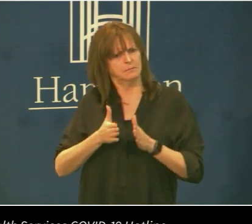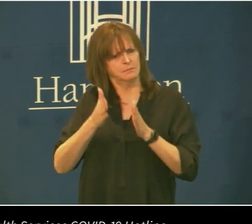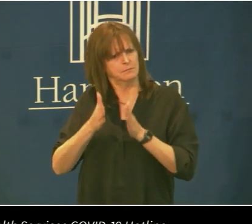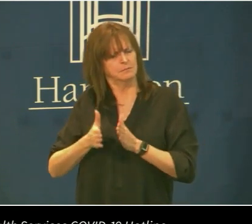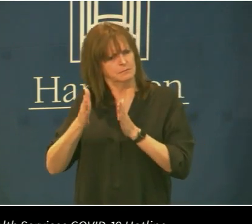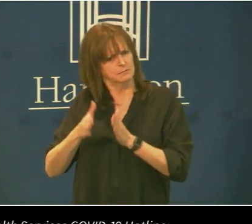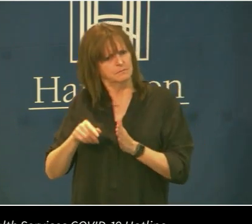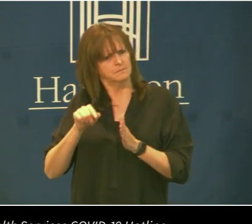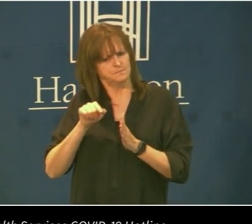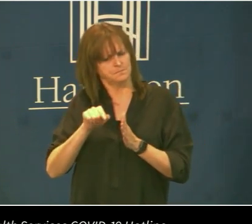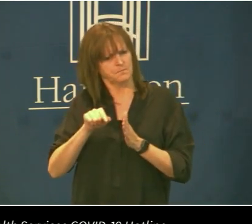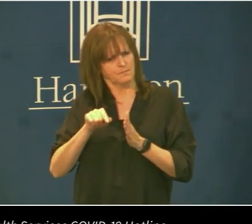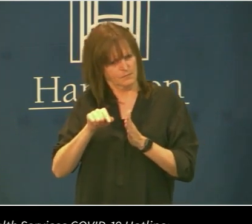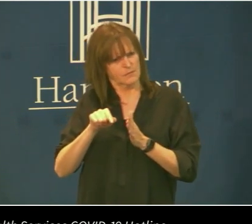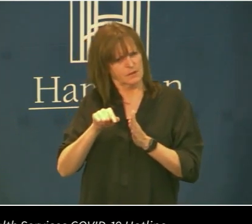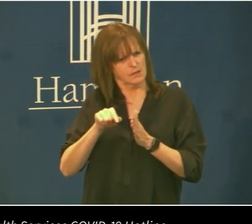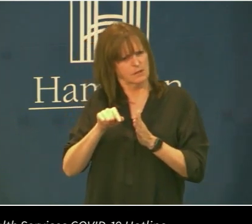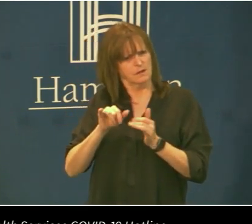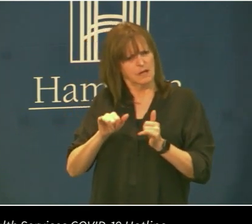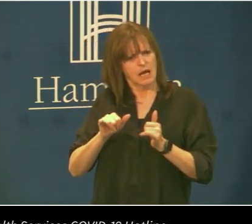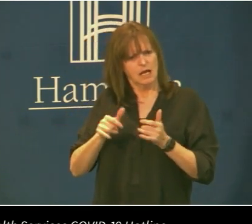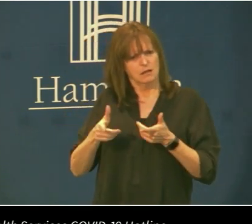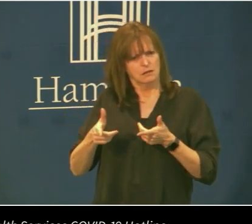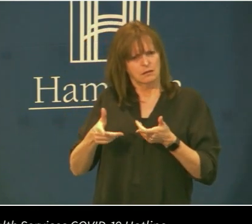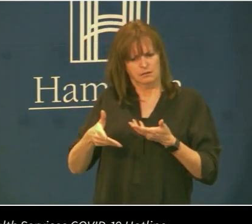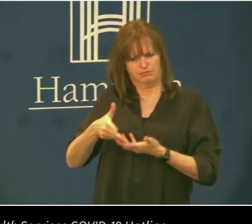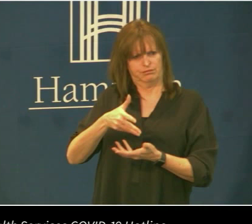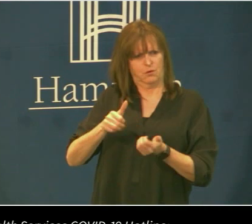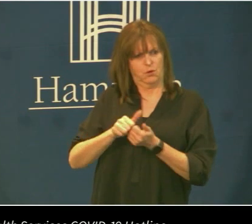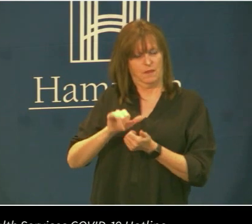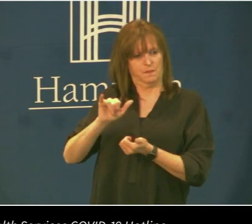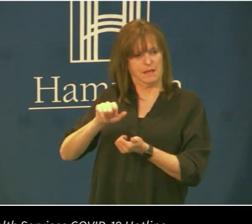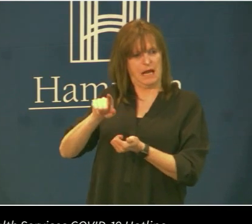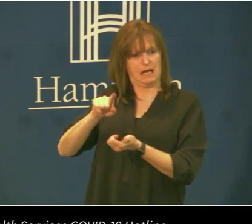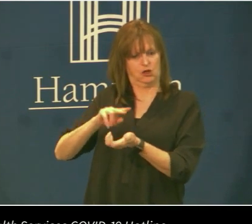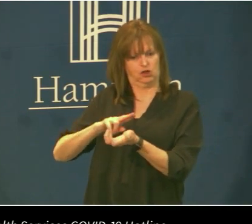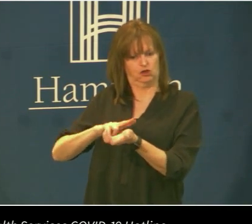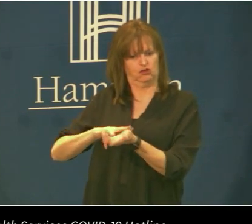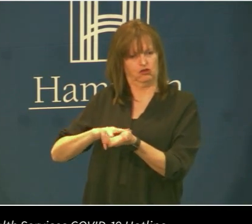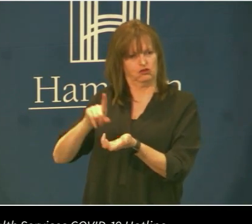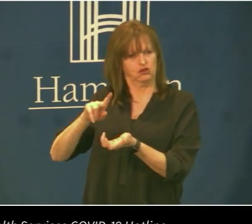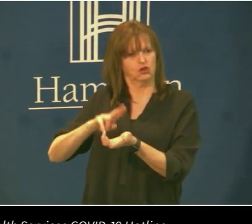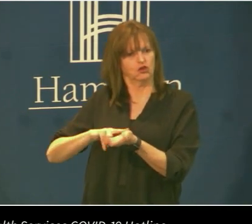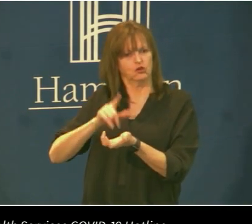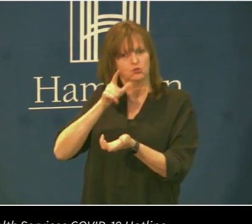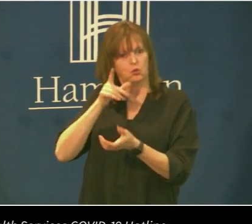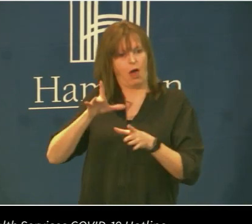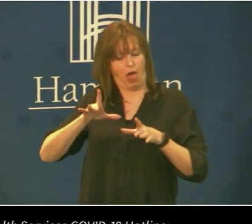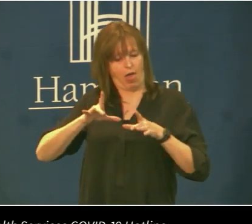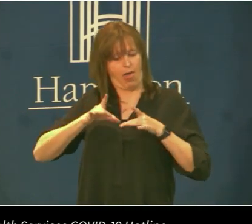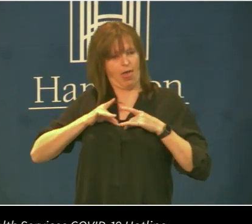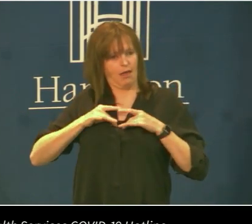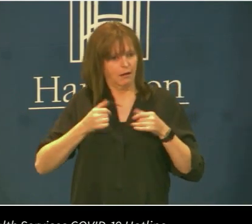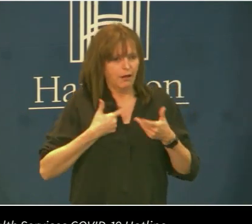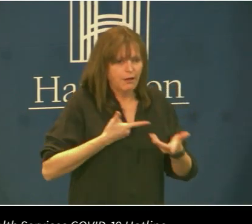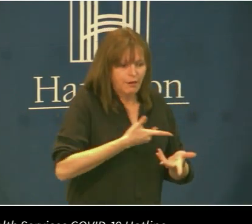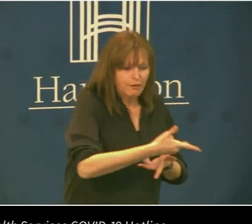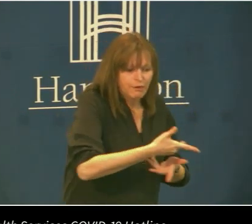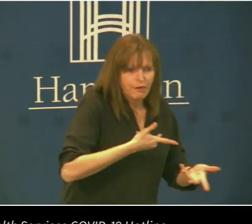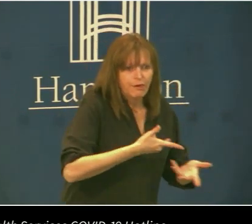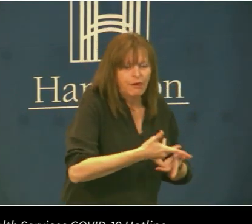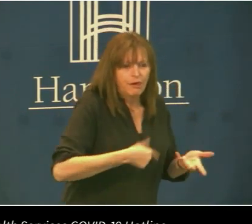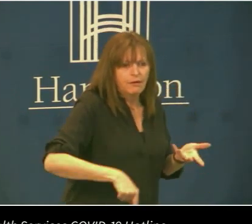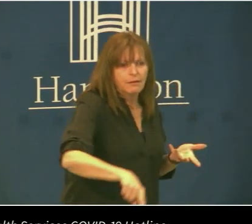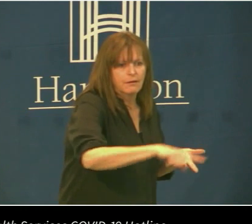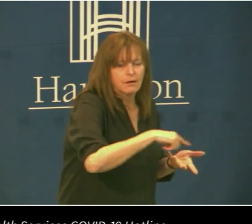I take it that's for me. Hi, Joanna. So as I mentioned in my remarks, we're still in the very early hours,